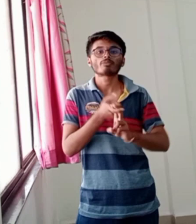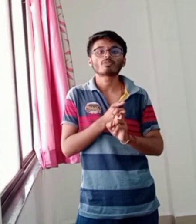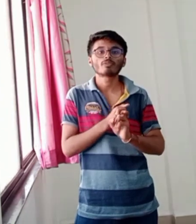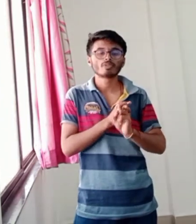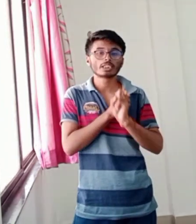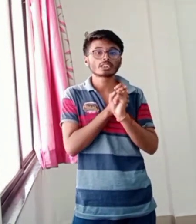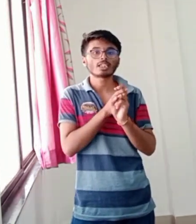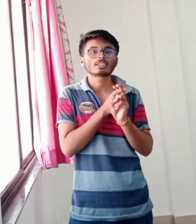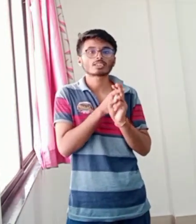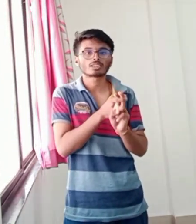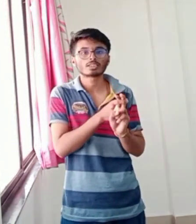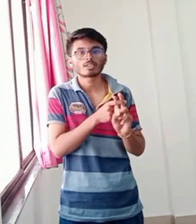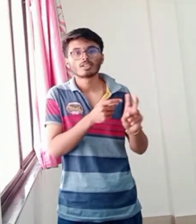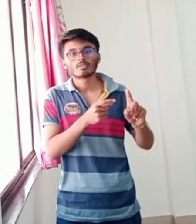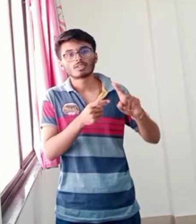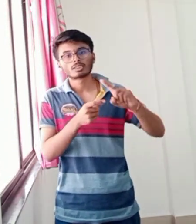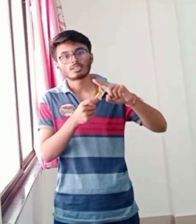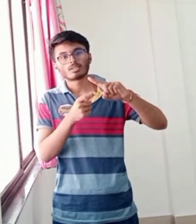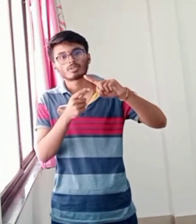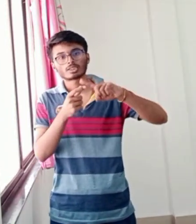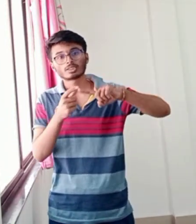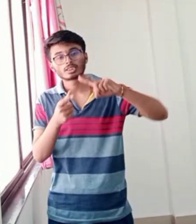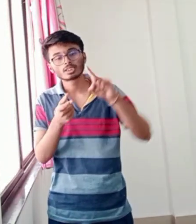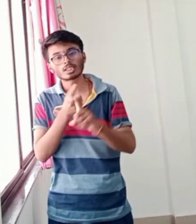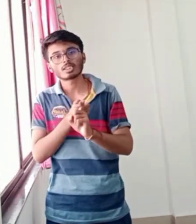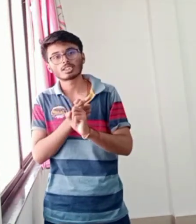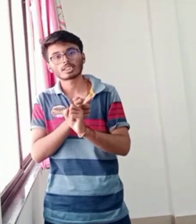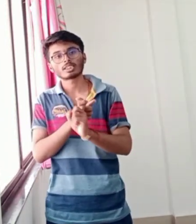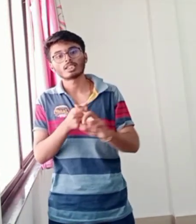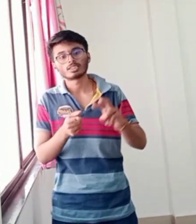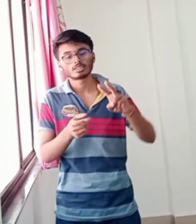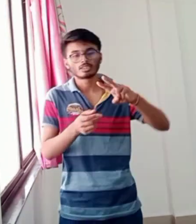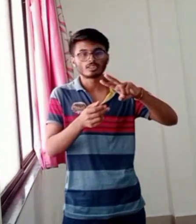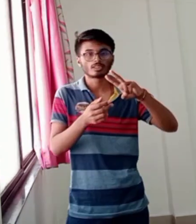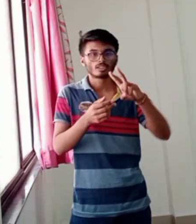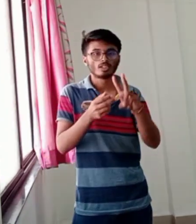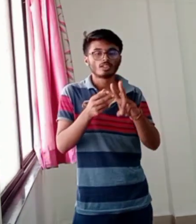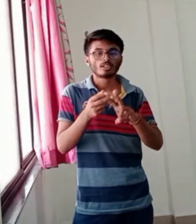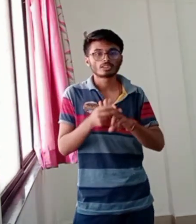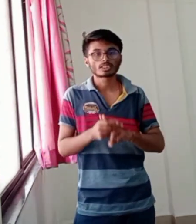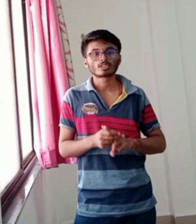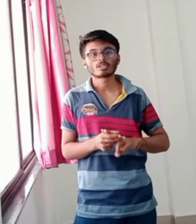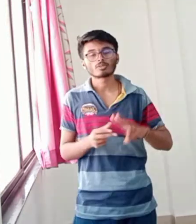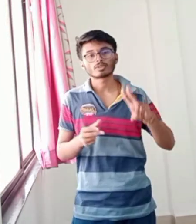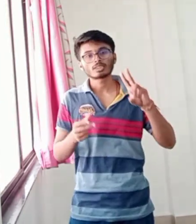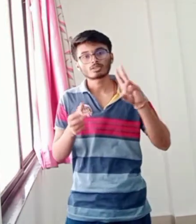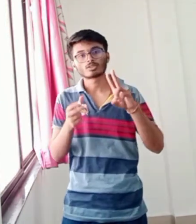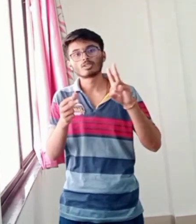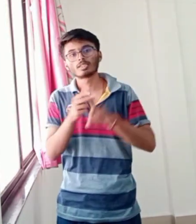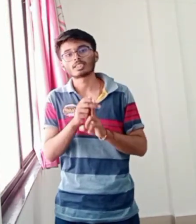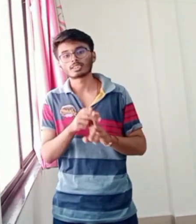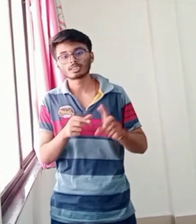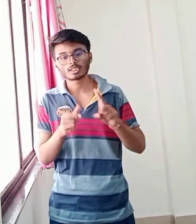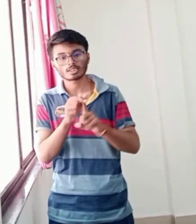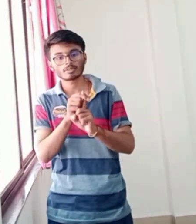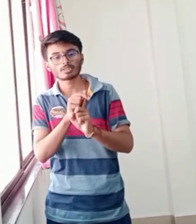of ring-like structure. First one single ring, and second number one double ring. Single ring is